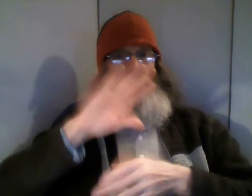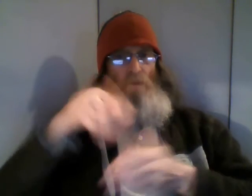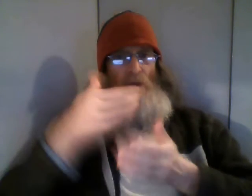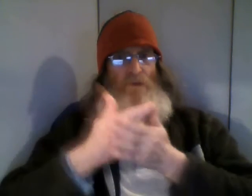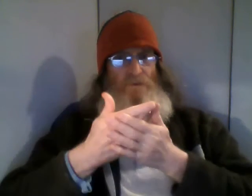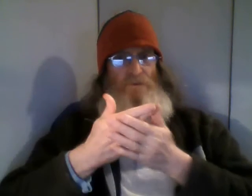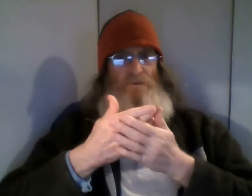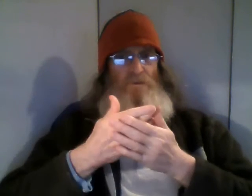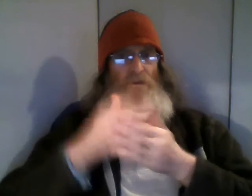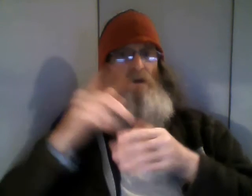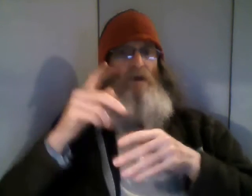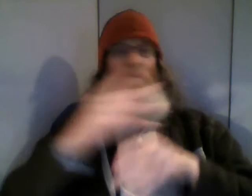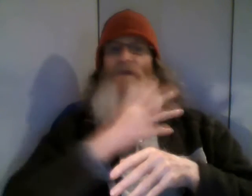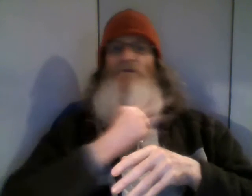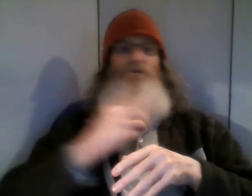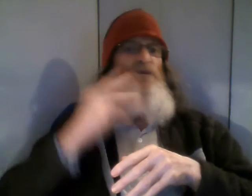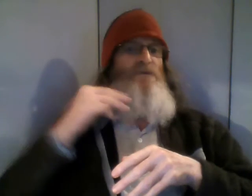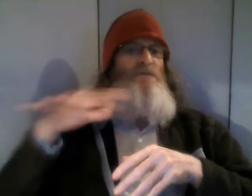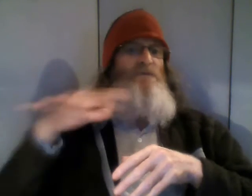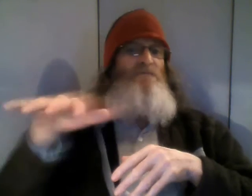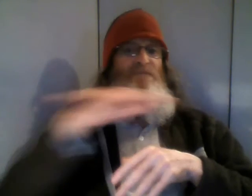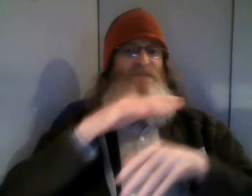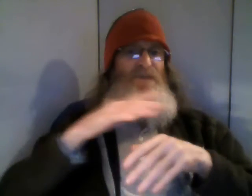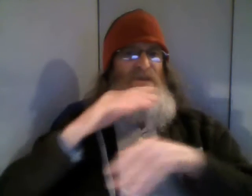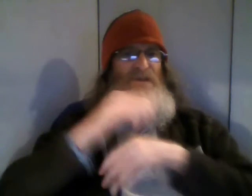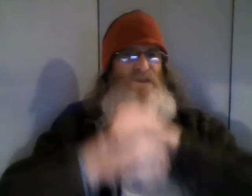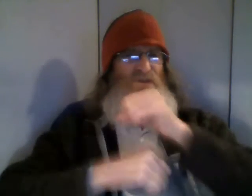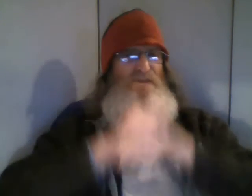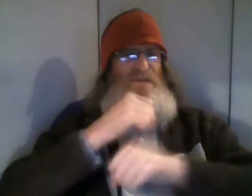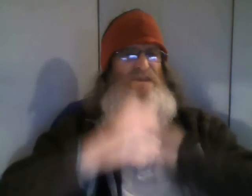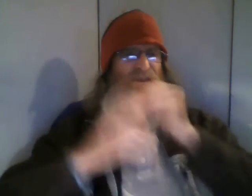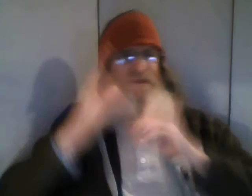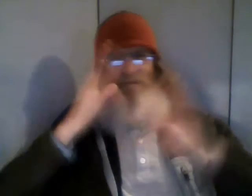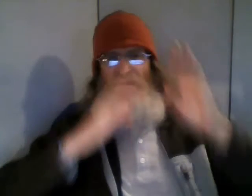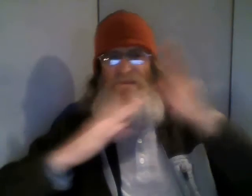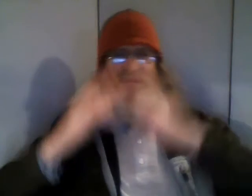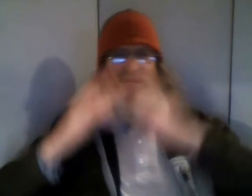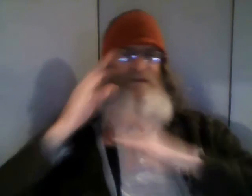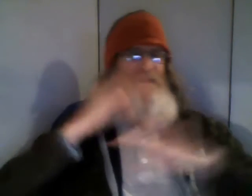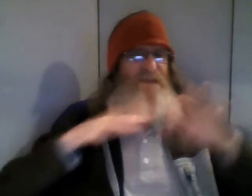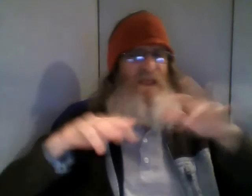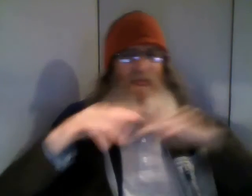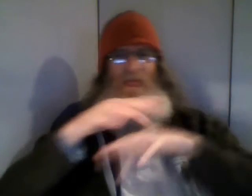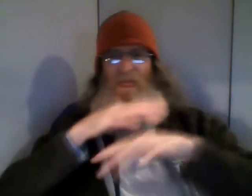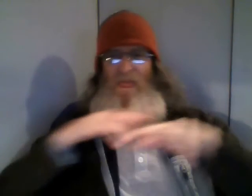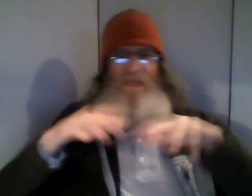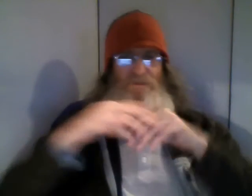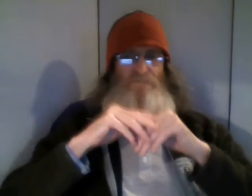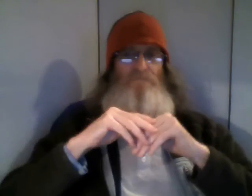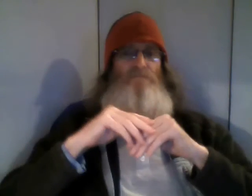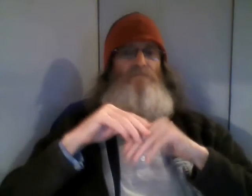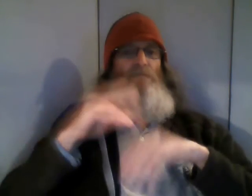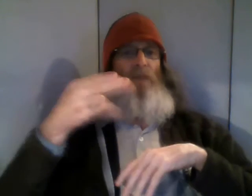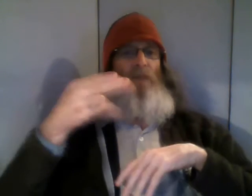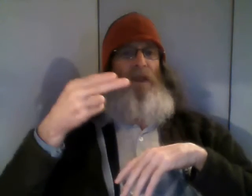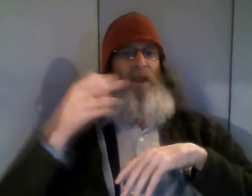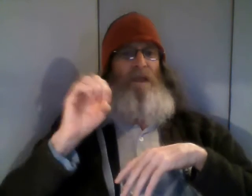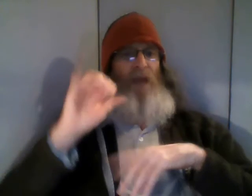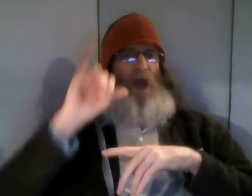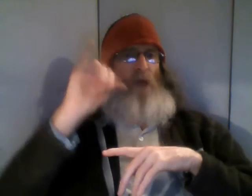care, physiotherapists, chiropractors, home care, and much more. If you don't have your own coverage, medical expenses like these can be really difficult